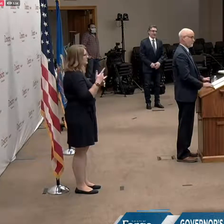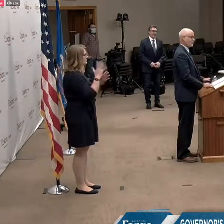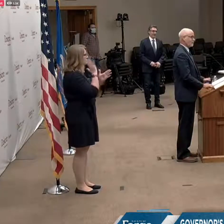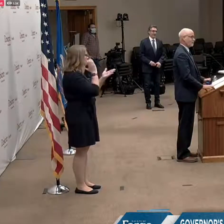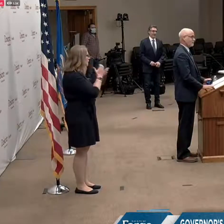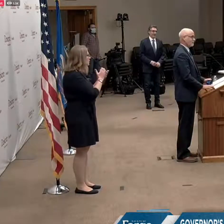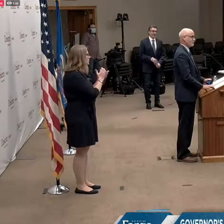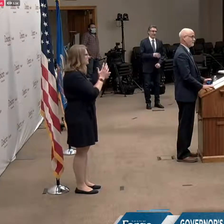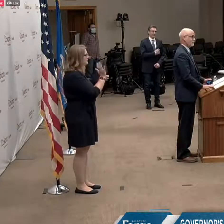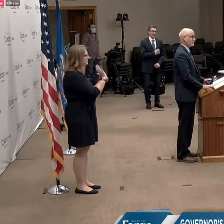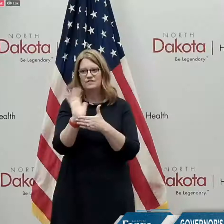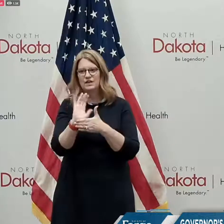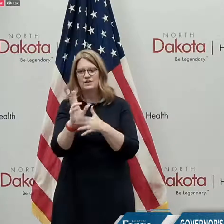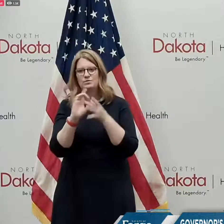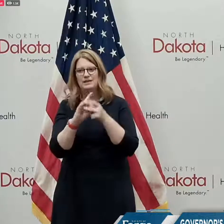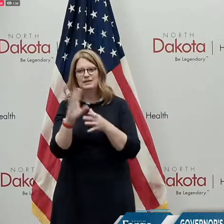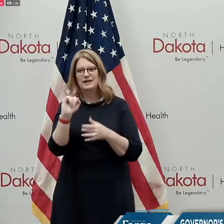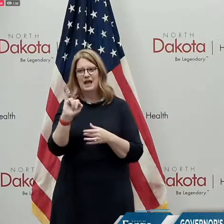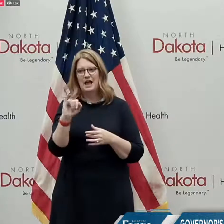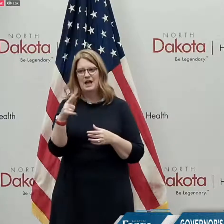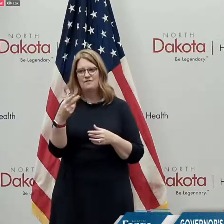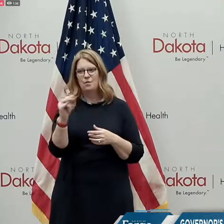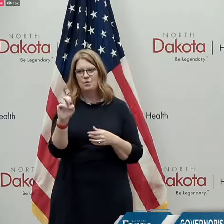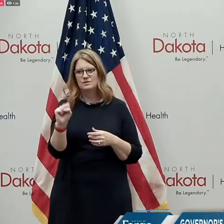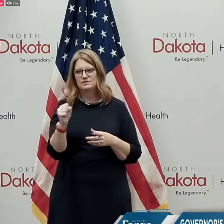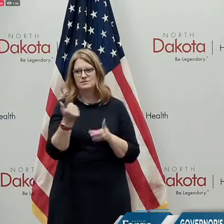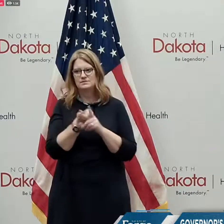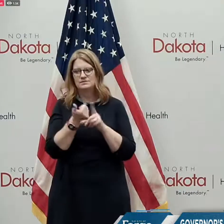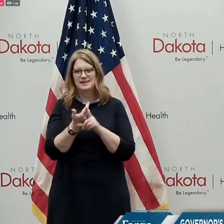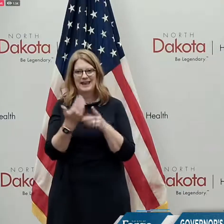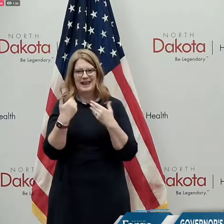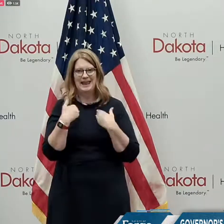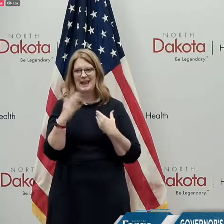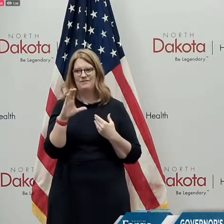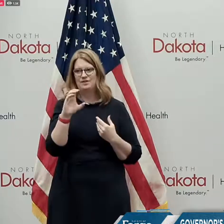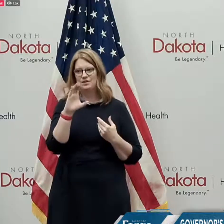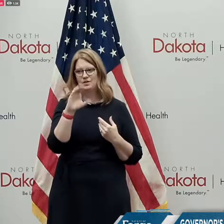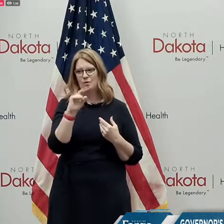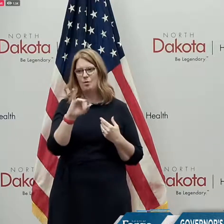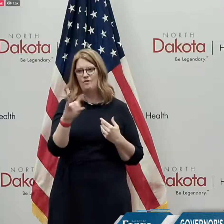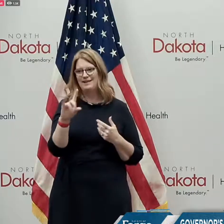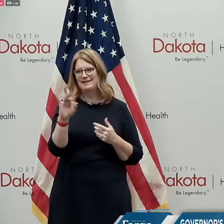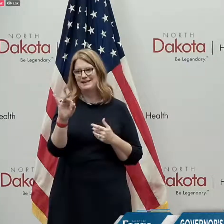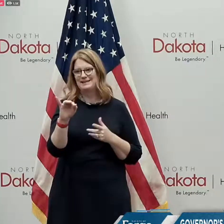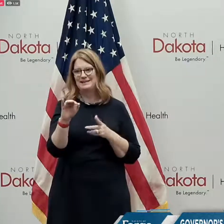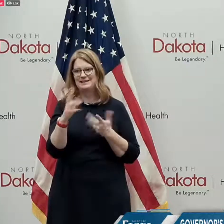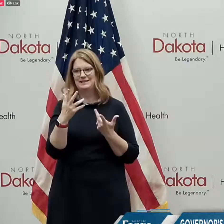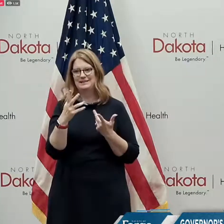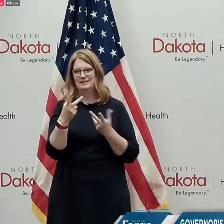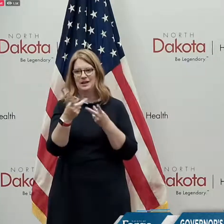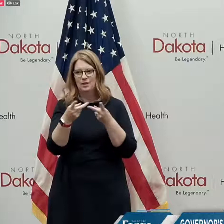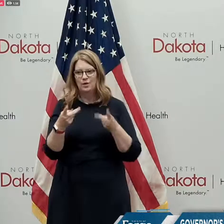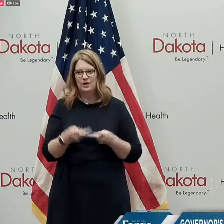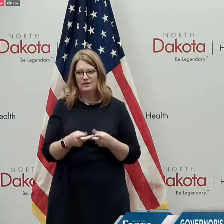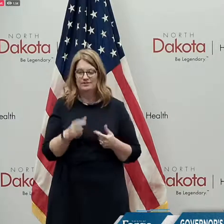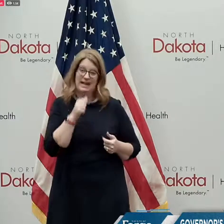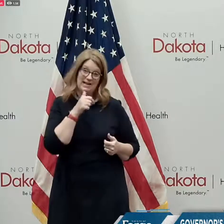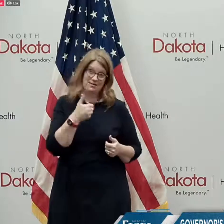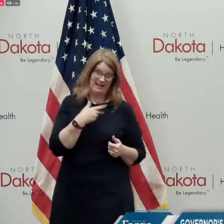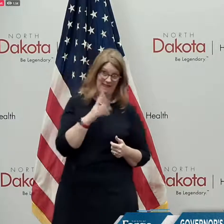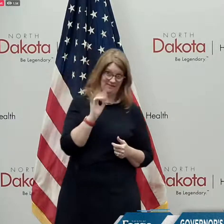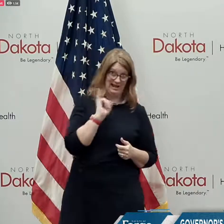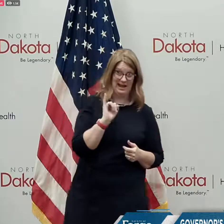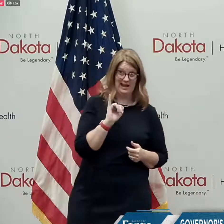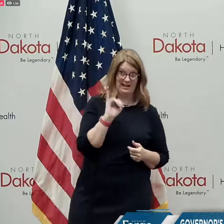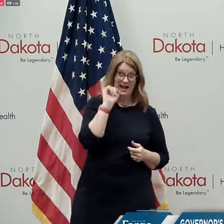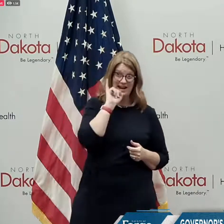specifically related to iPhones already having a COVID-19 locator I do not have an iPhone, so I don't know exactly how